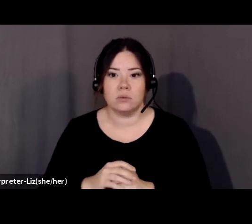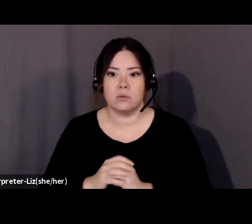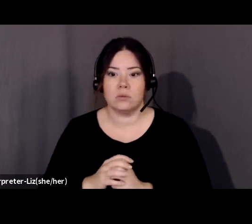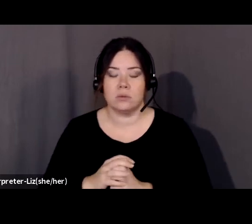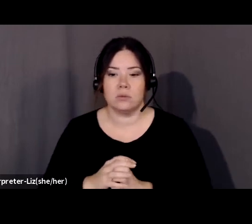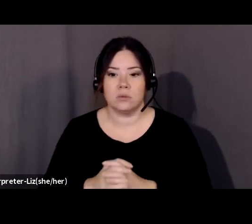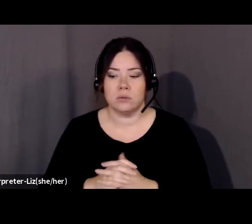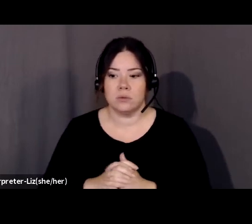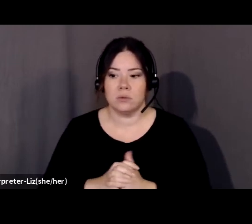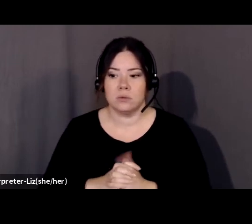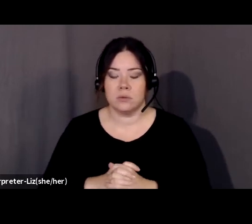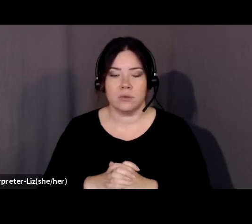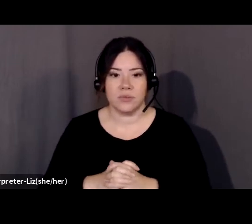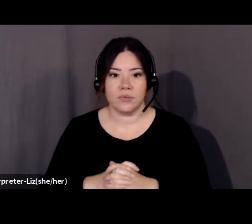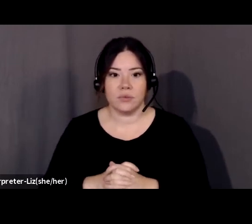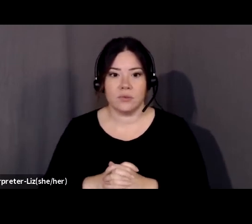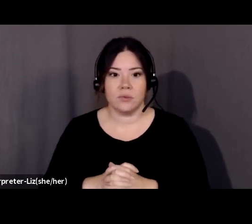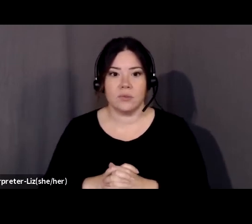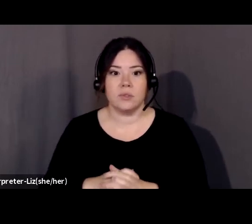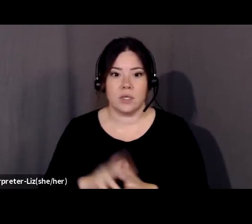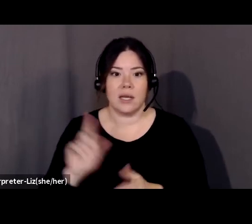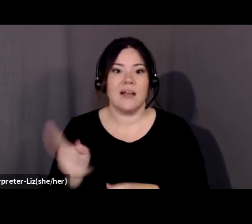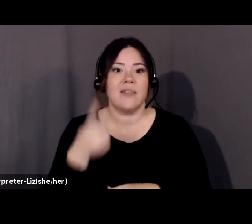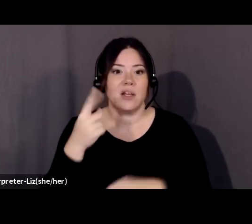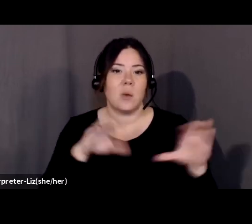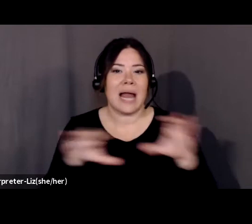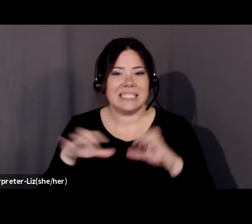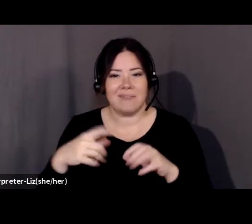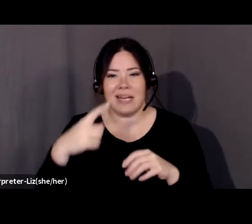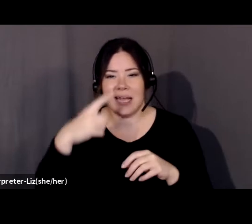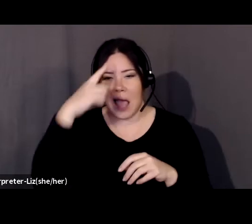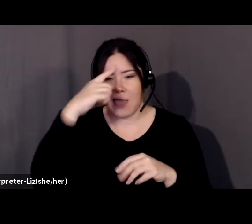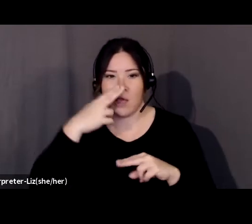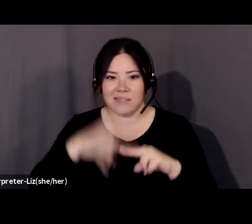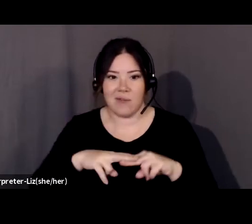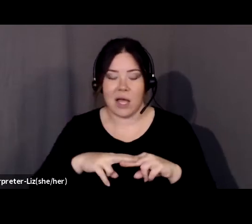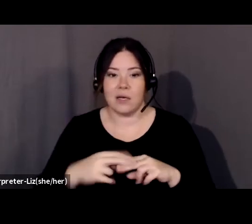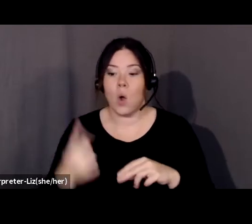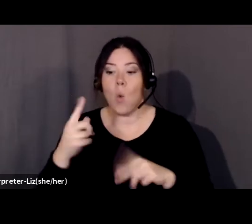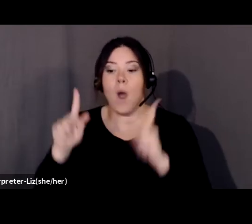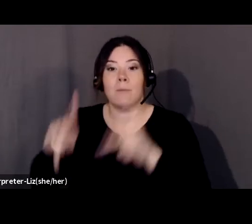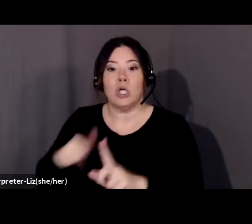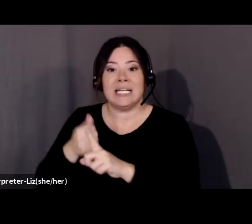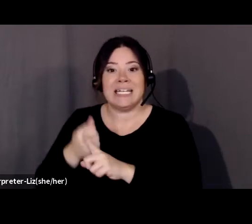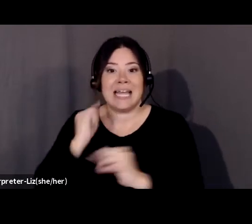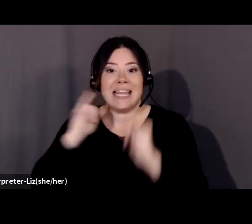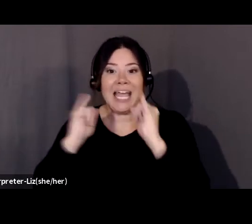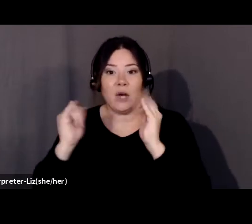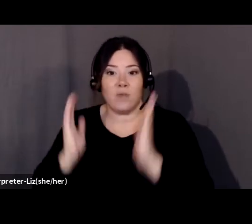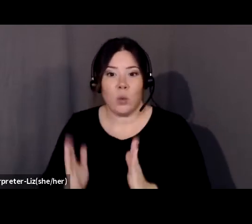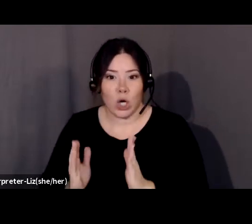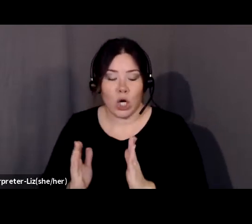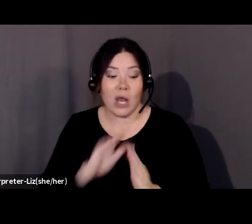Just a second. There is one activity that I thought would be fun. Is one person is the interviewer and the other one